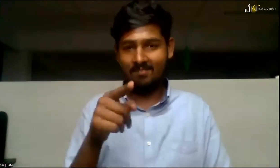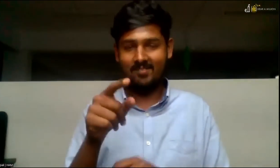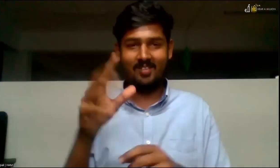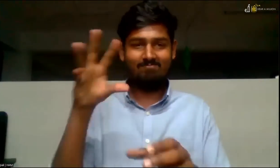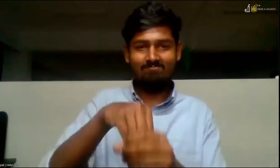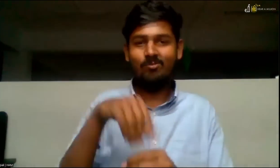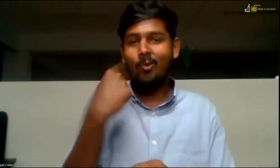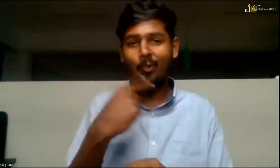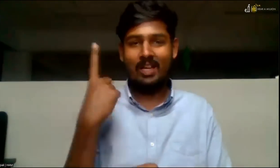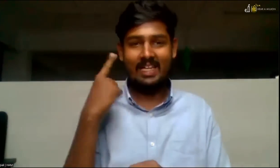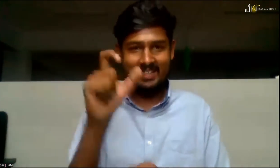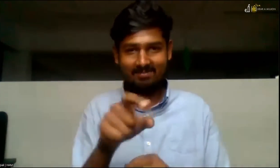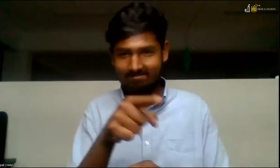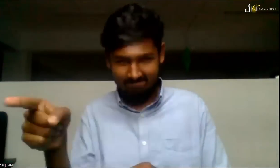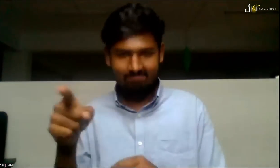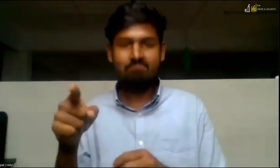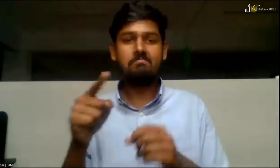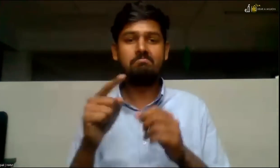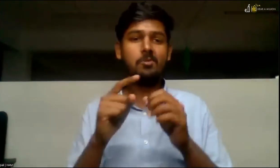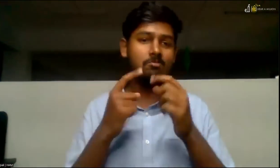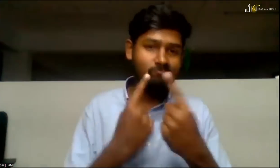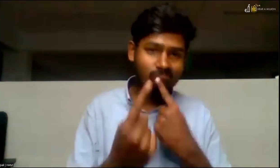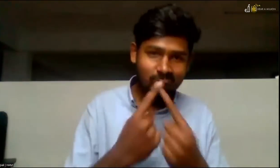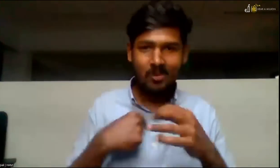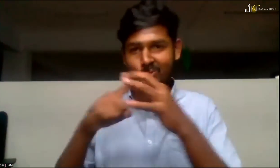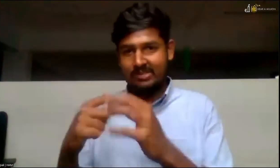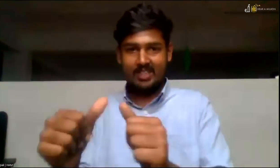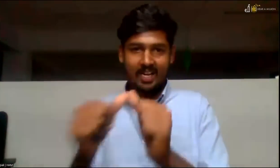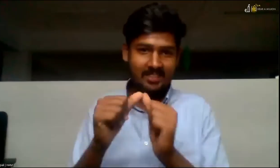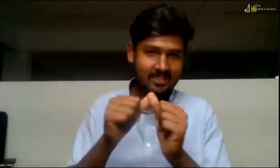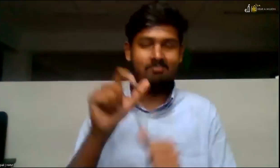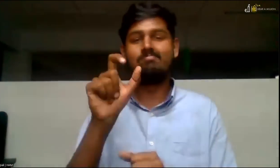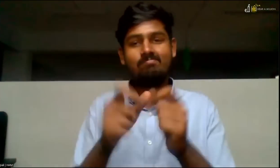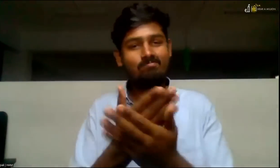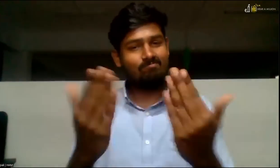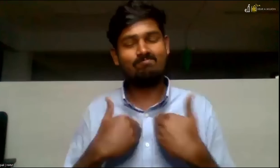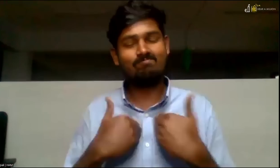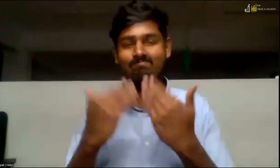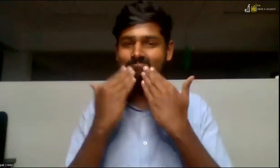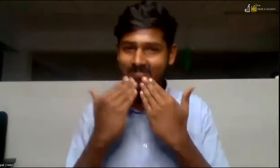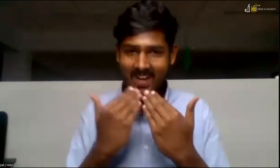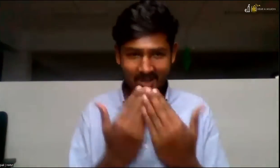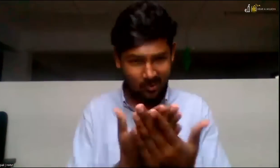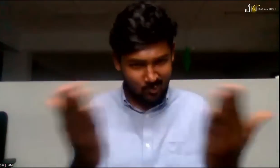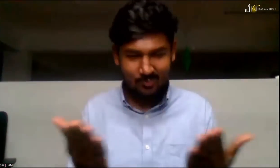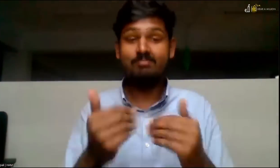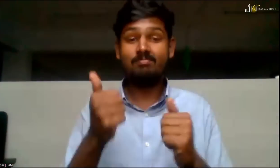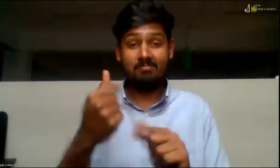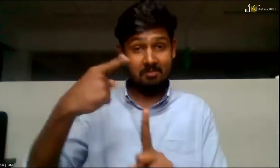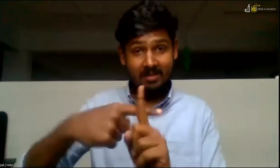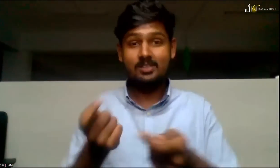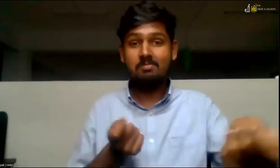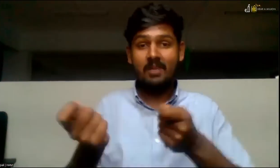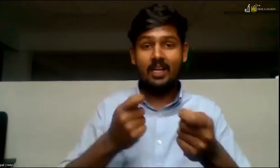continuously watching the session over here, the 5 panelists we have. We had so much discussions with